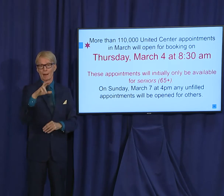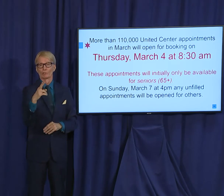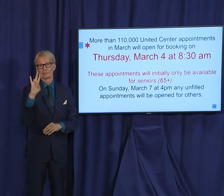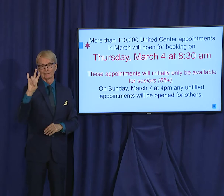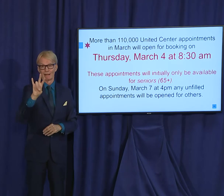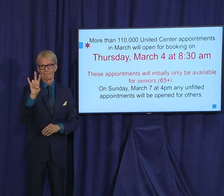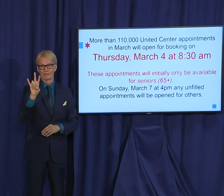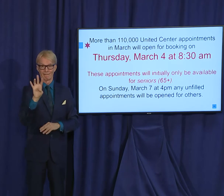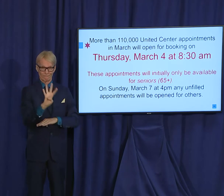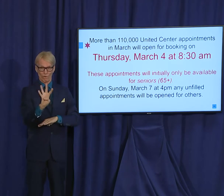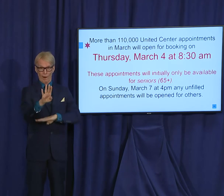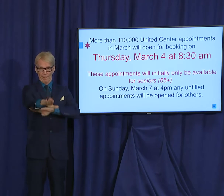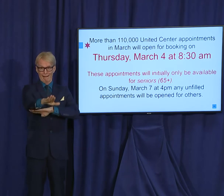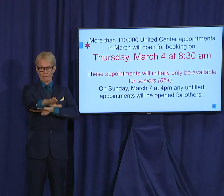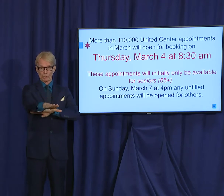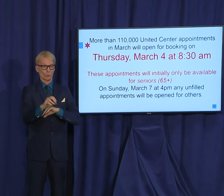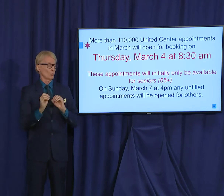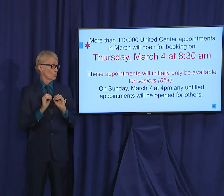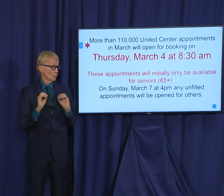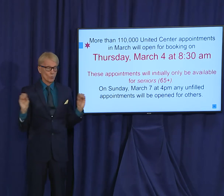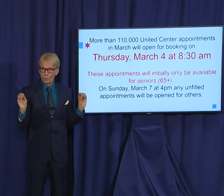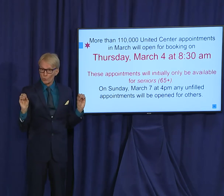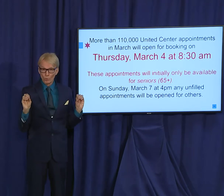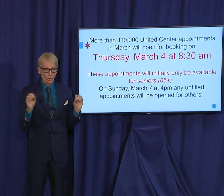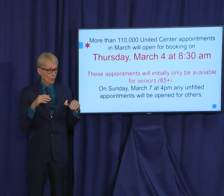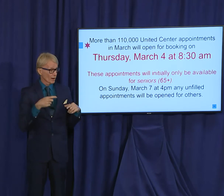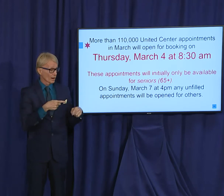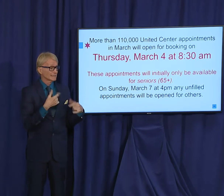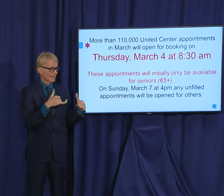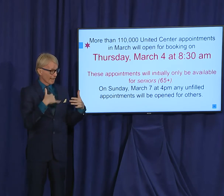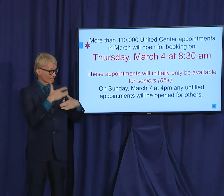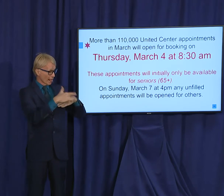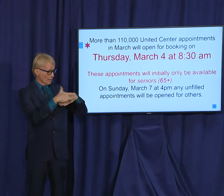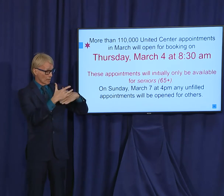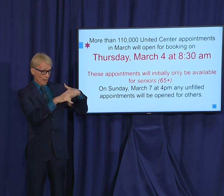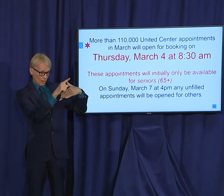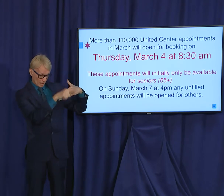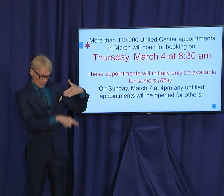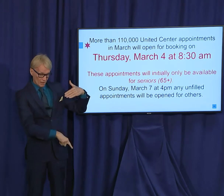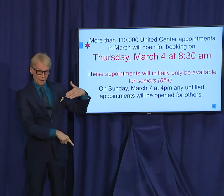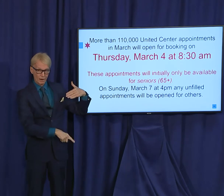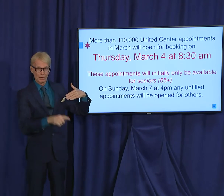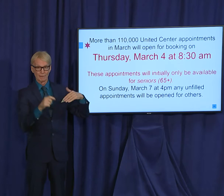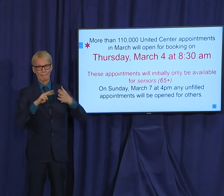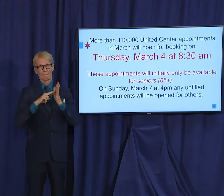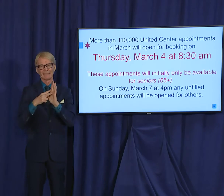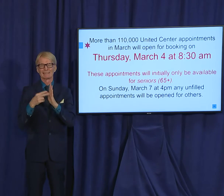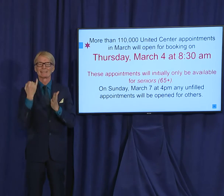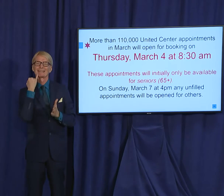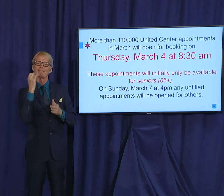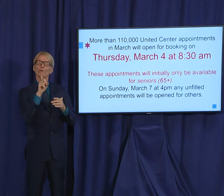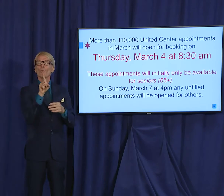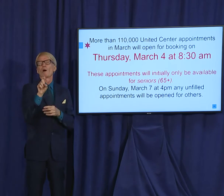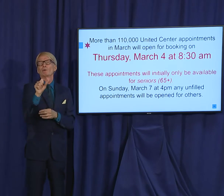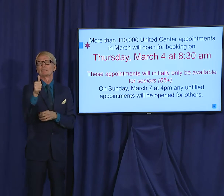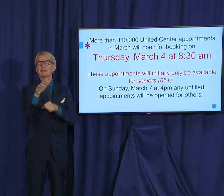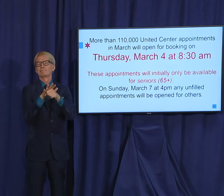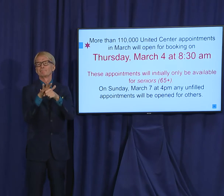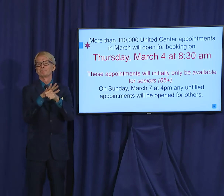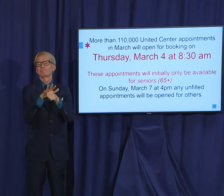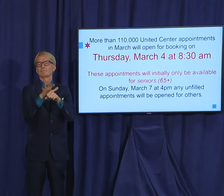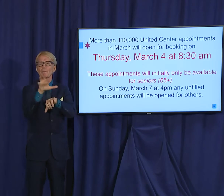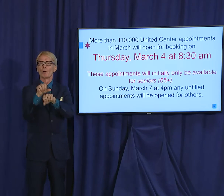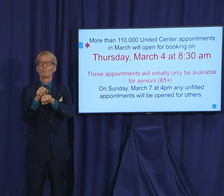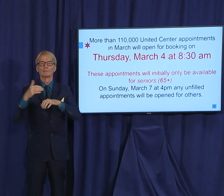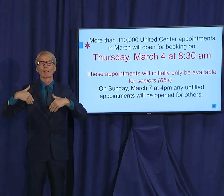p.m., any unfilled appointments would be open to others. So if all 110,000 approximately appointments are not filled